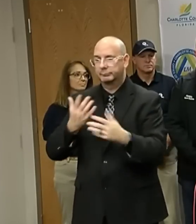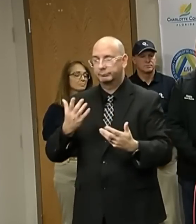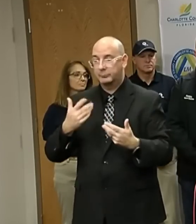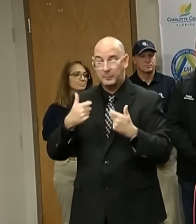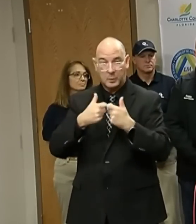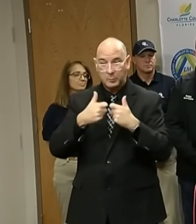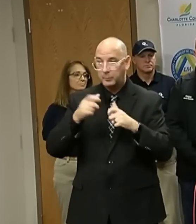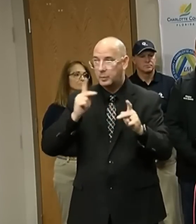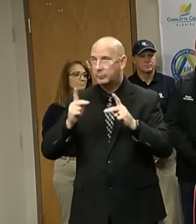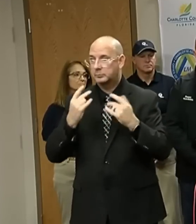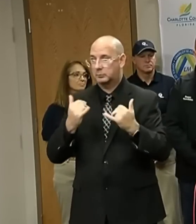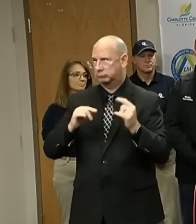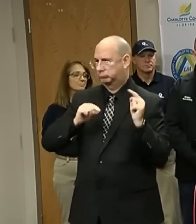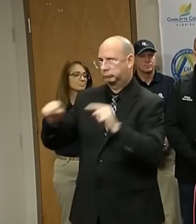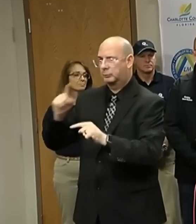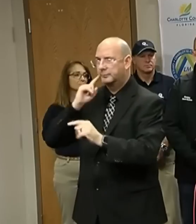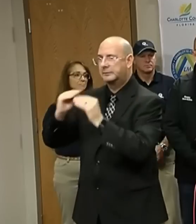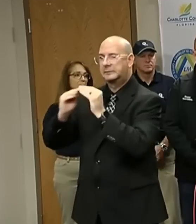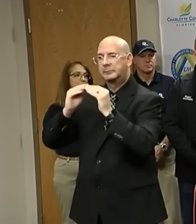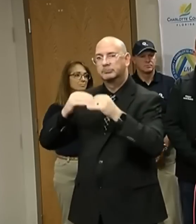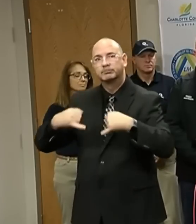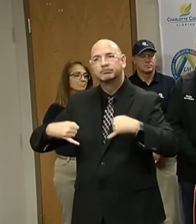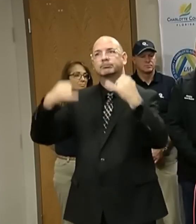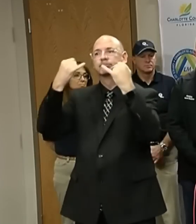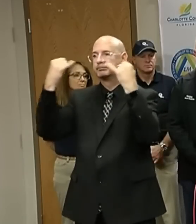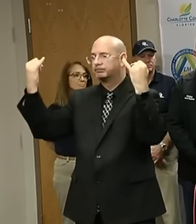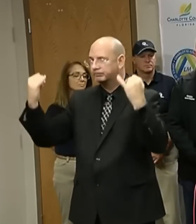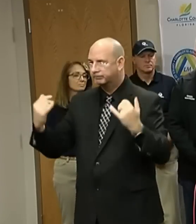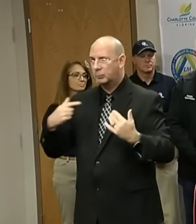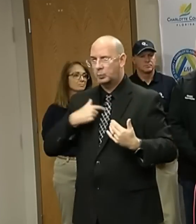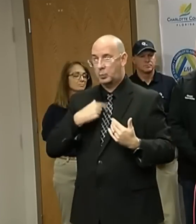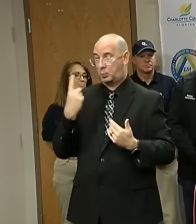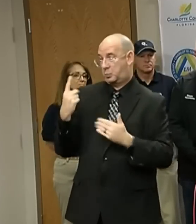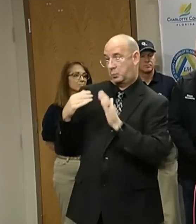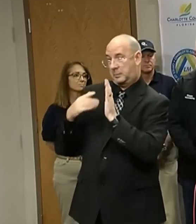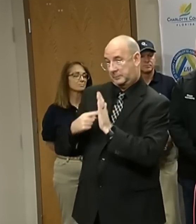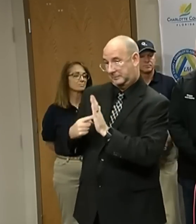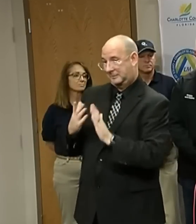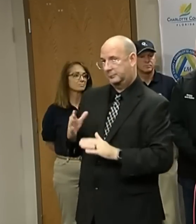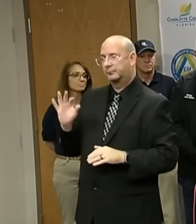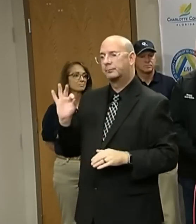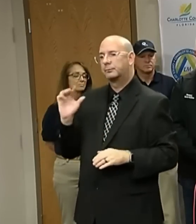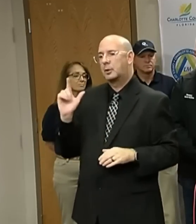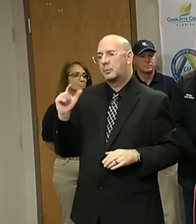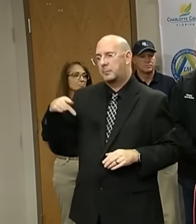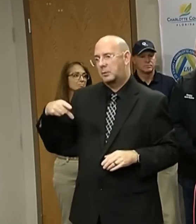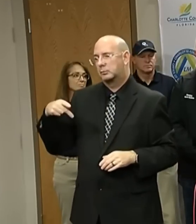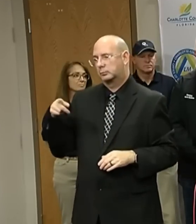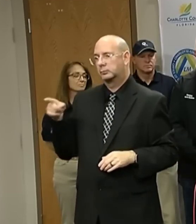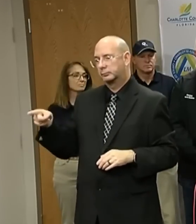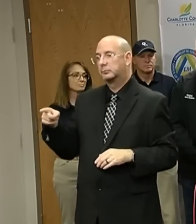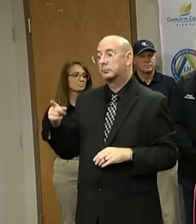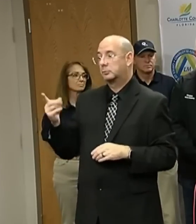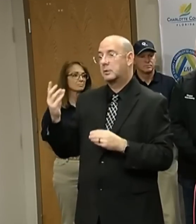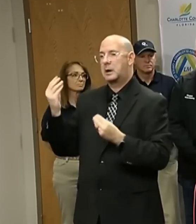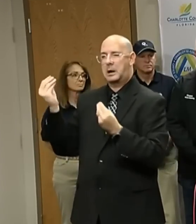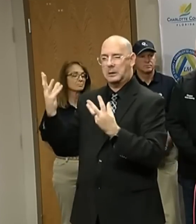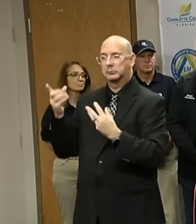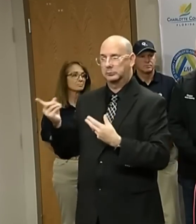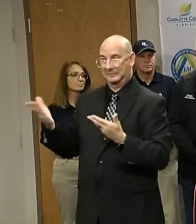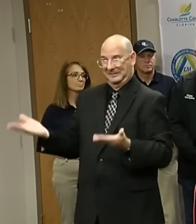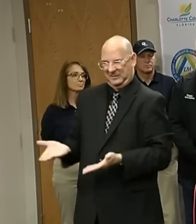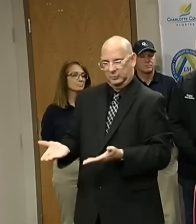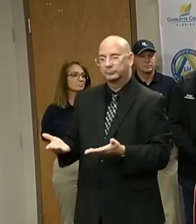Eric Szilagyi from Florida Power and Light, which he'll give an update on what they're doing. But from the minute they could get in here, they've been in